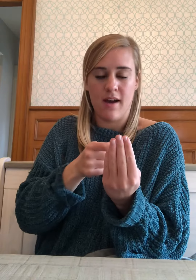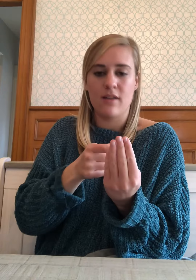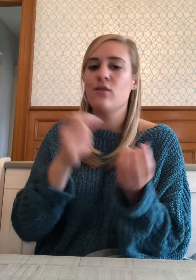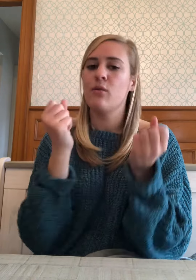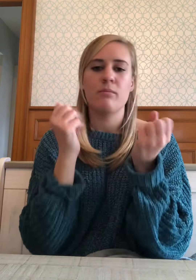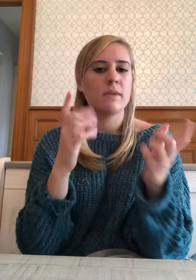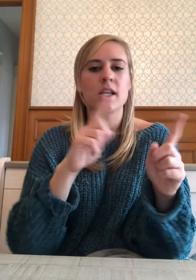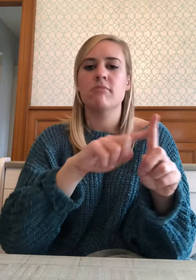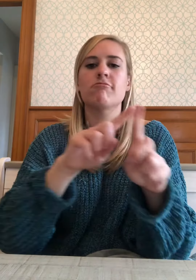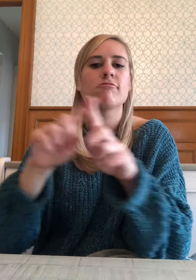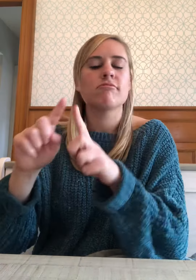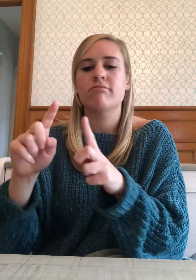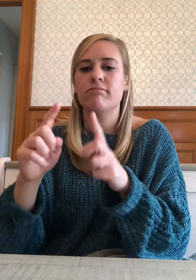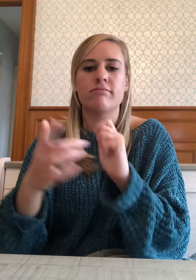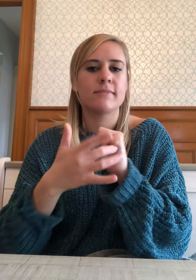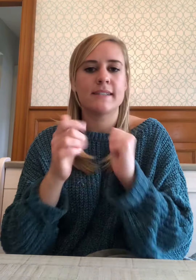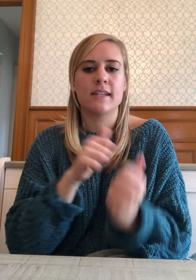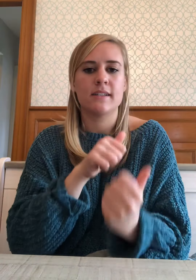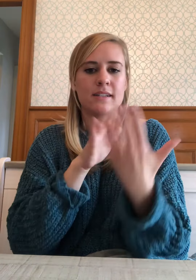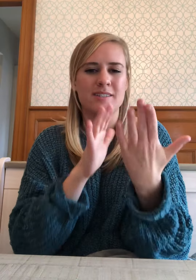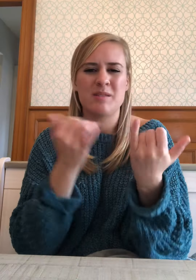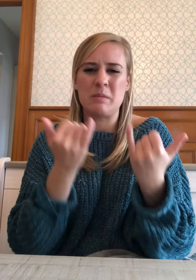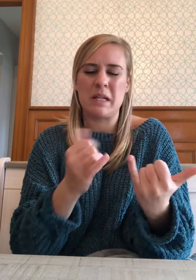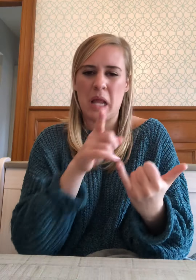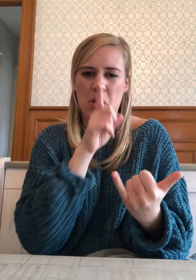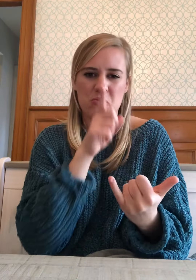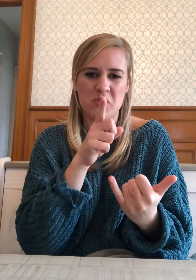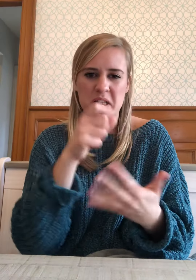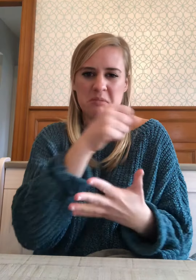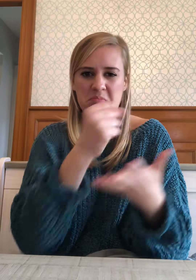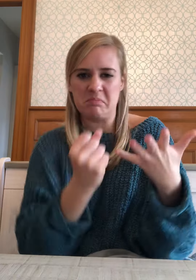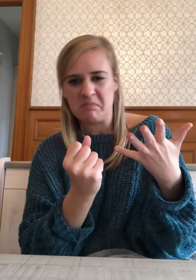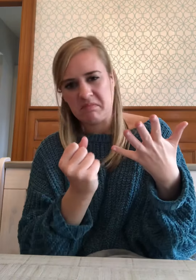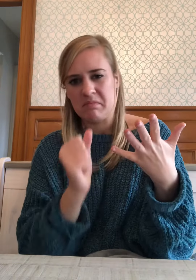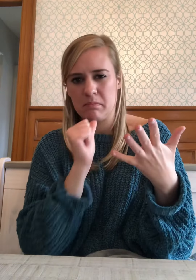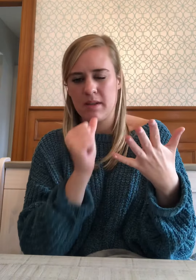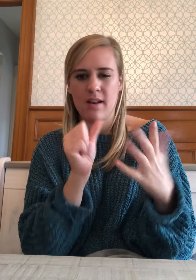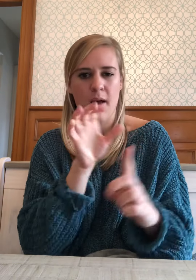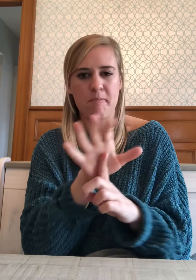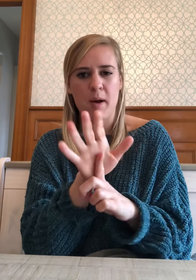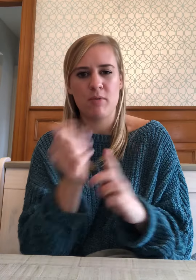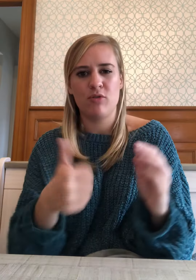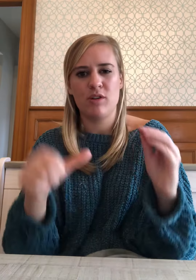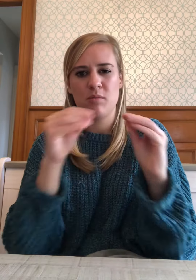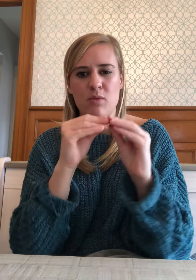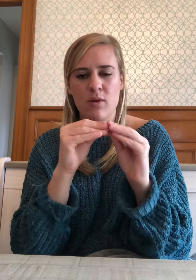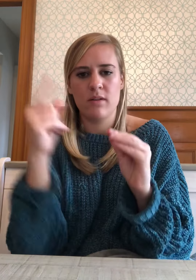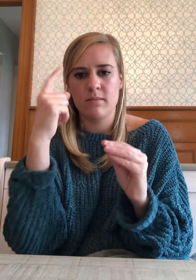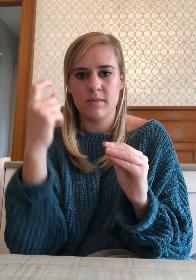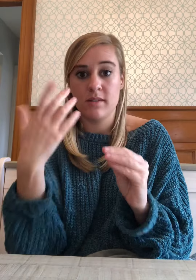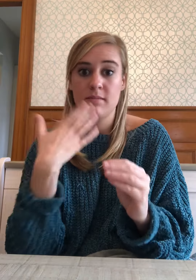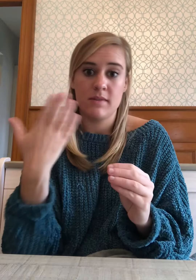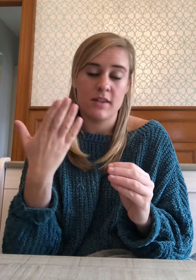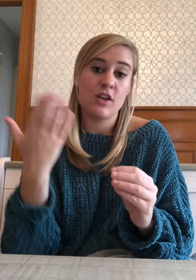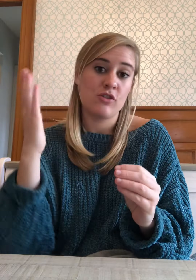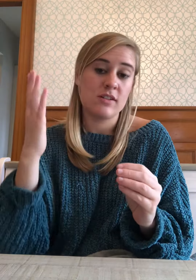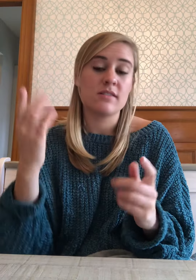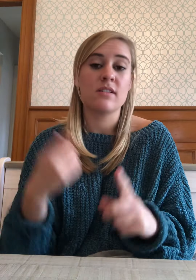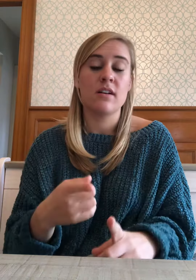However, that's largely fallen out of favor because, thank goodness, in most cases, again, the tongue is adapting to the open